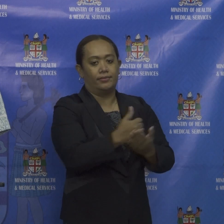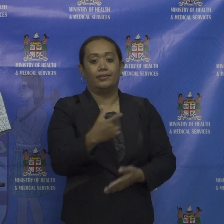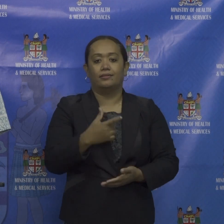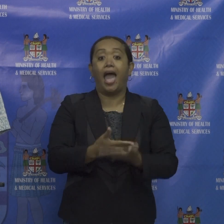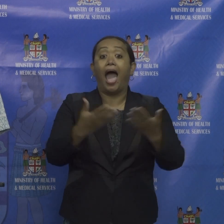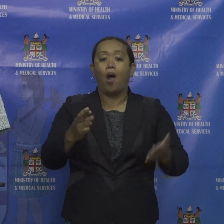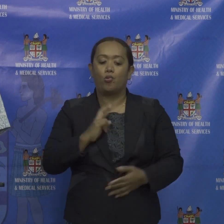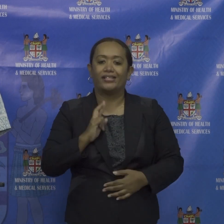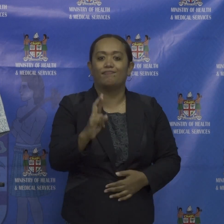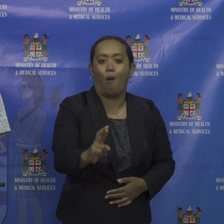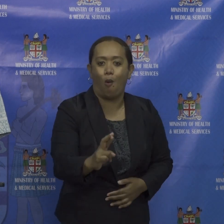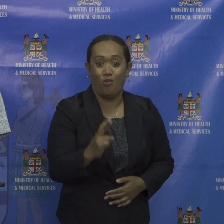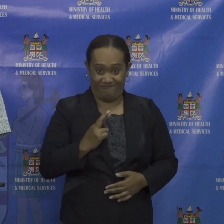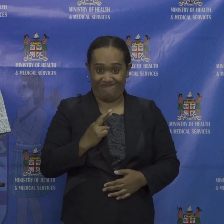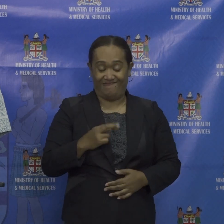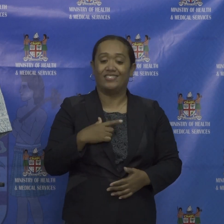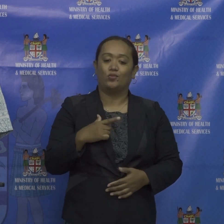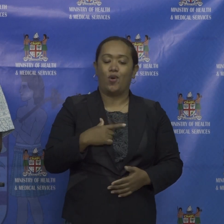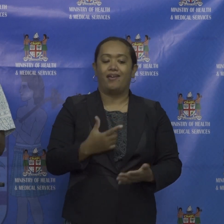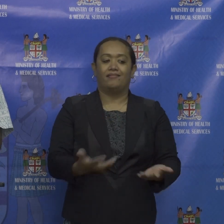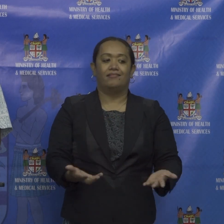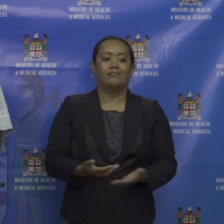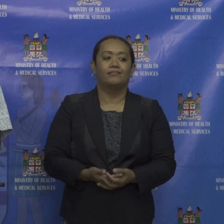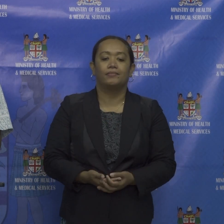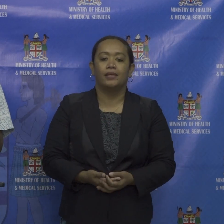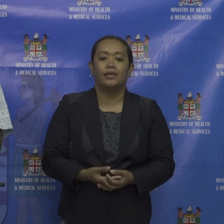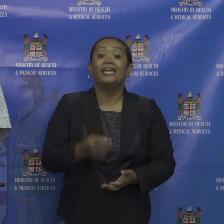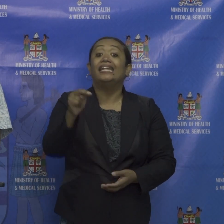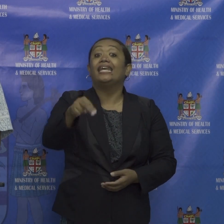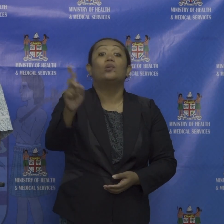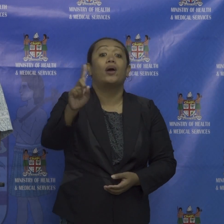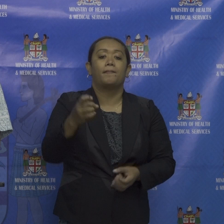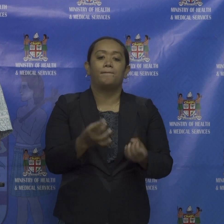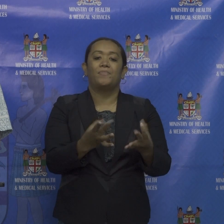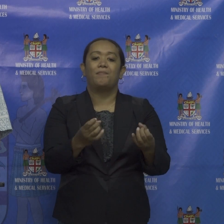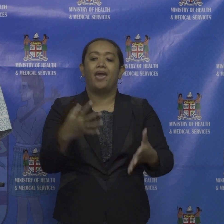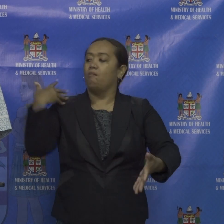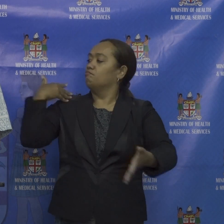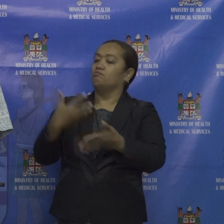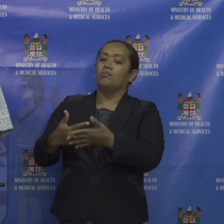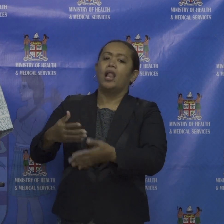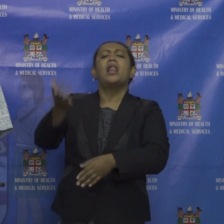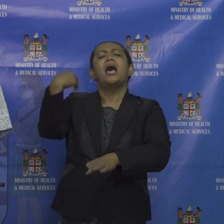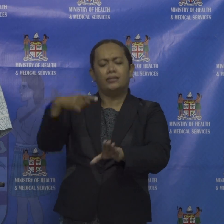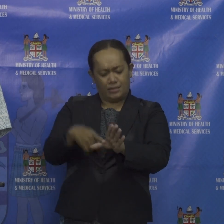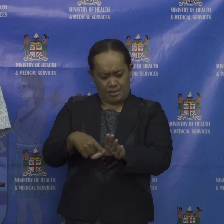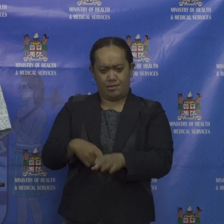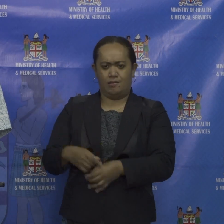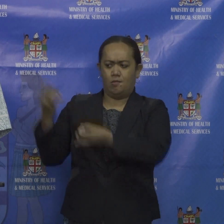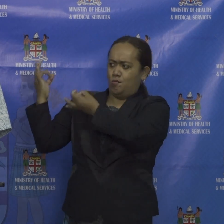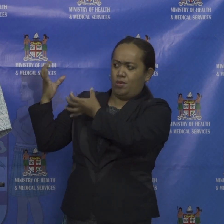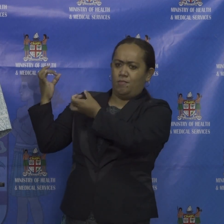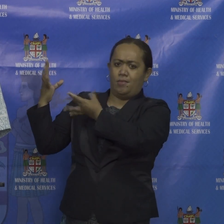respond. The fortunate thing is that the preparedness that we've started since last year has put us in a